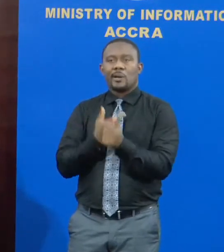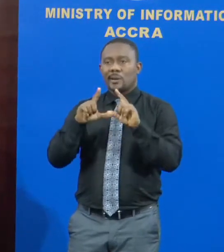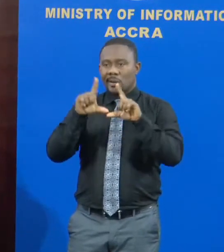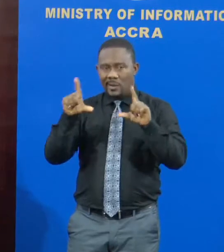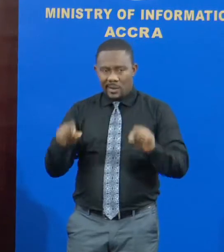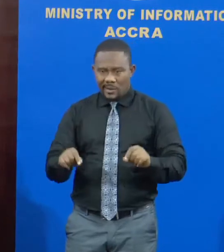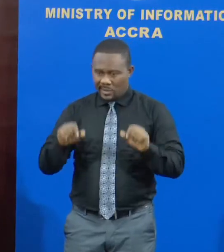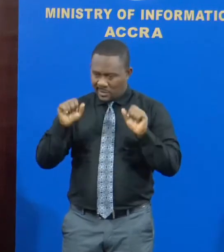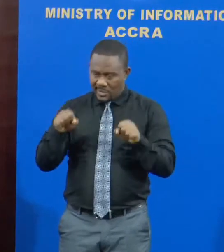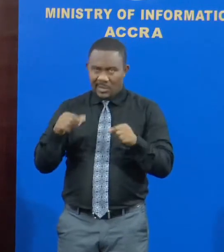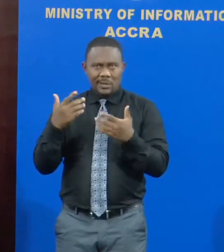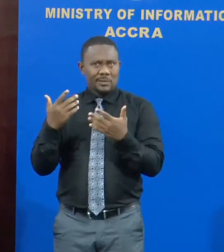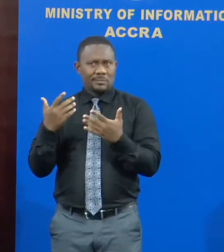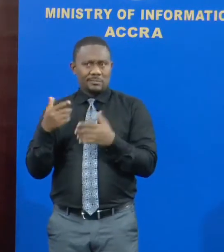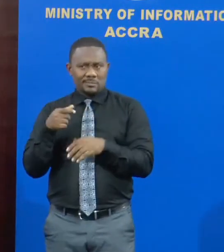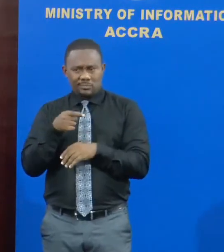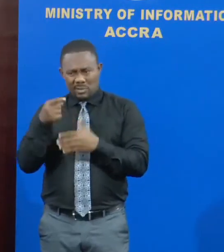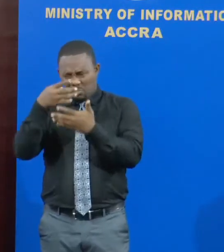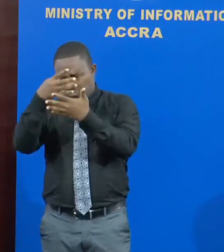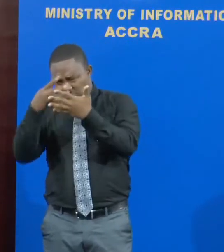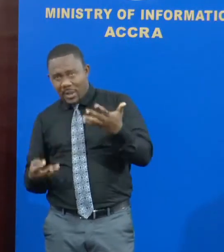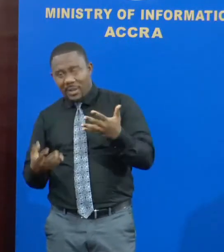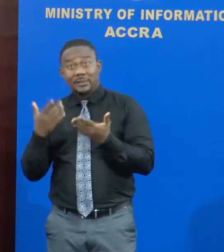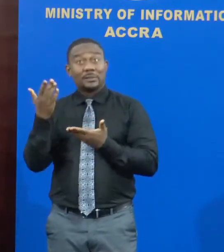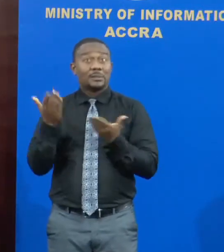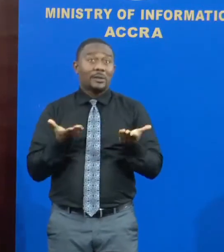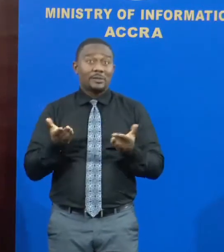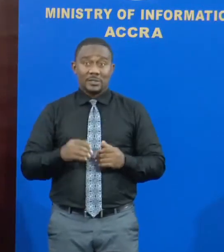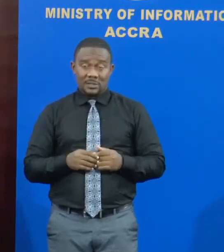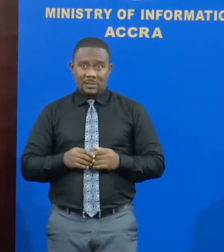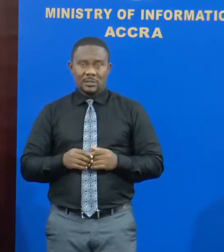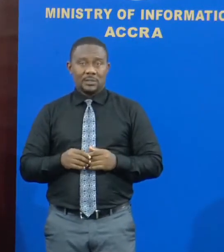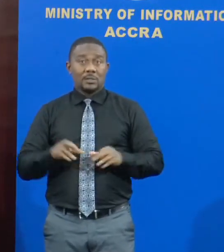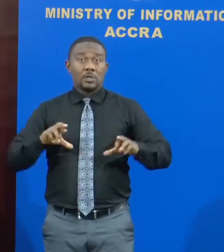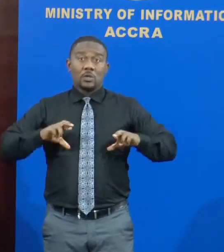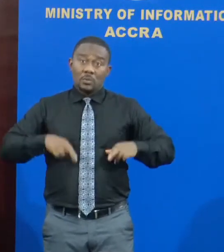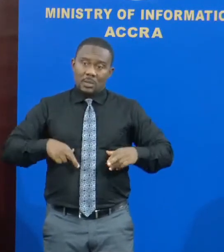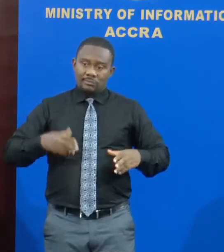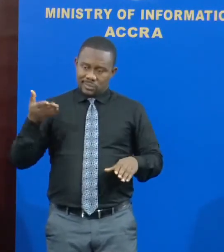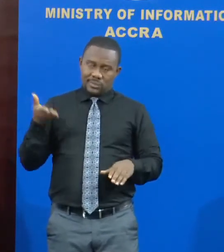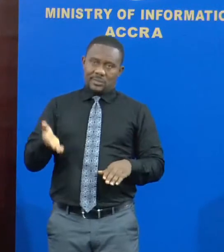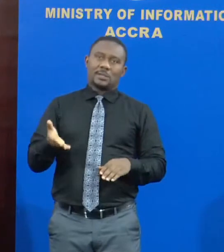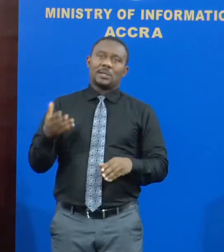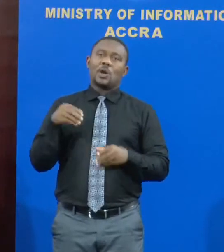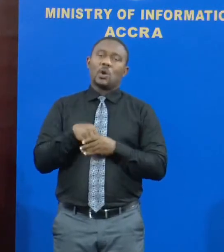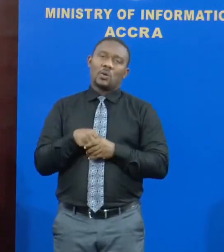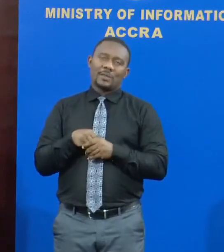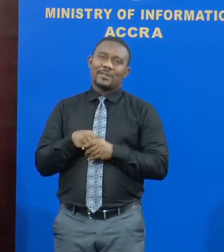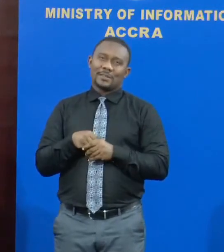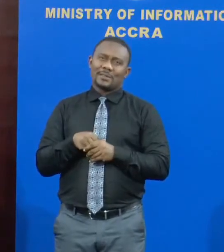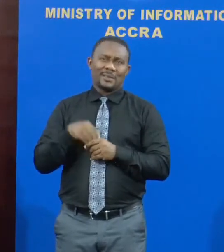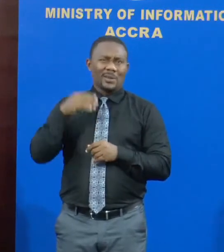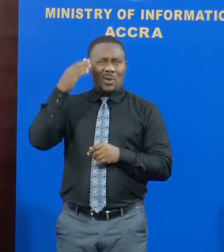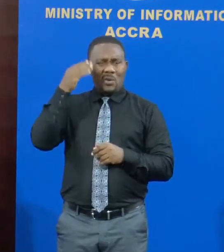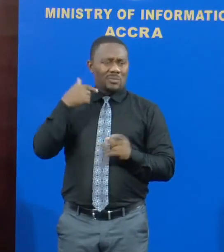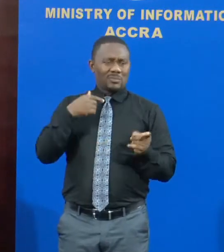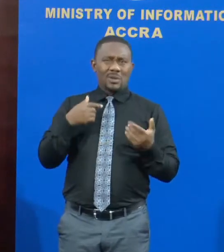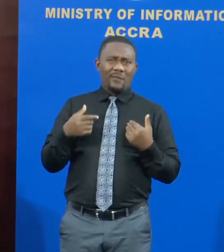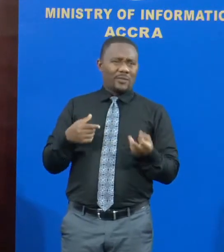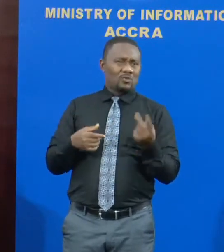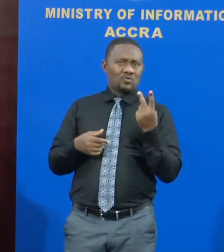to access a plethora of services. Pensions was one of them. So why carry